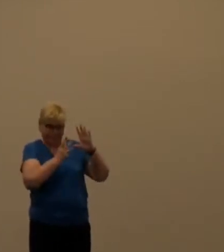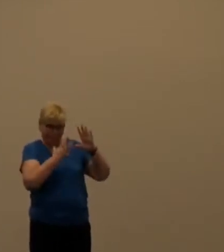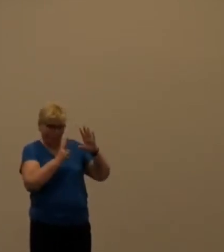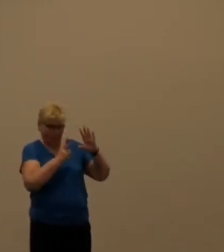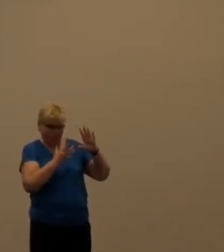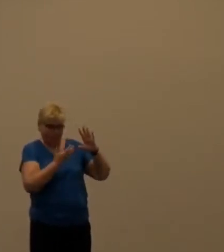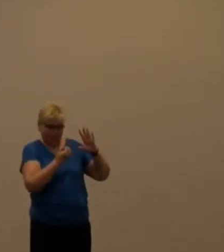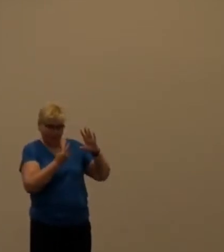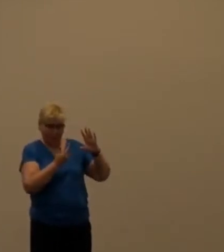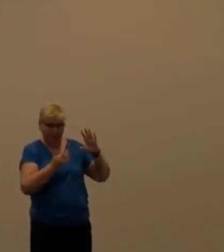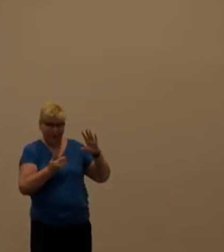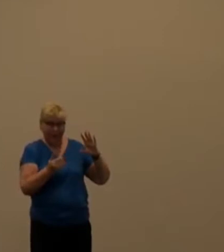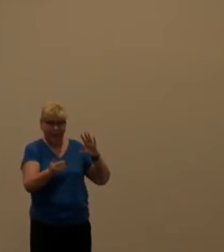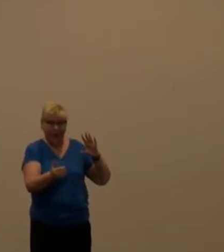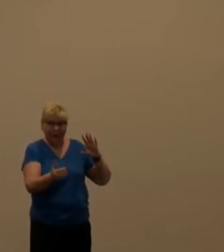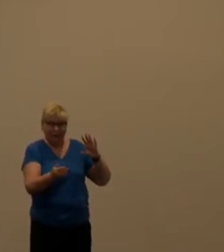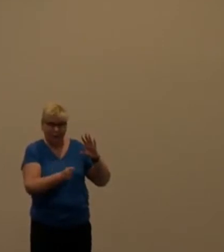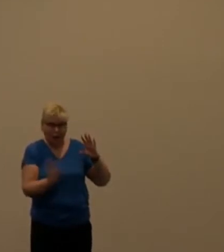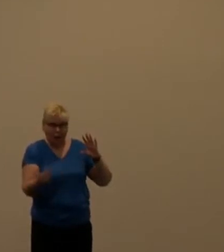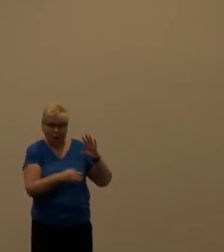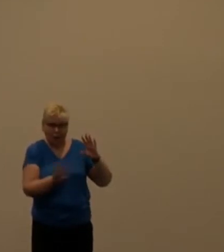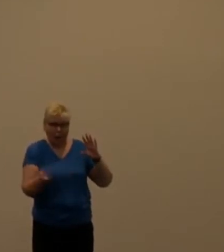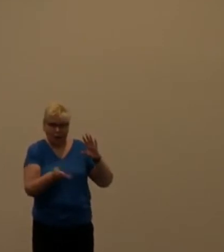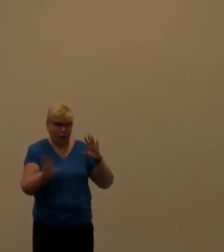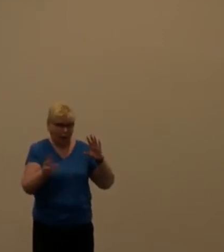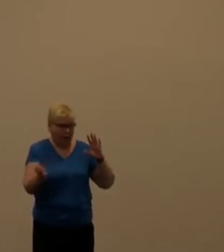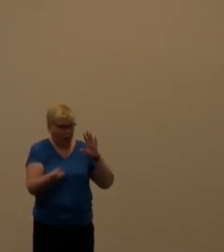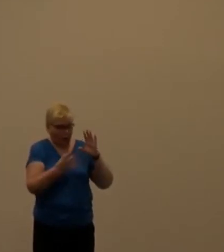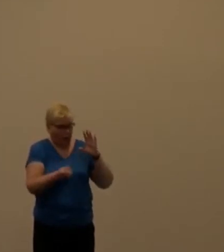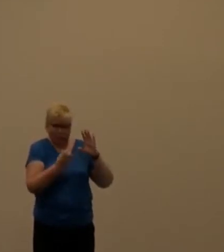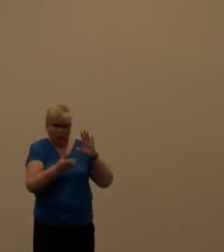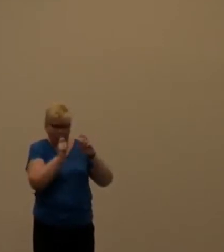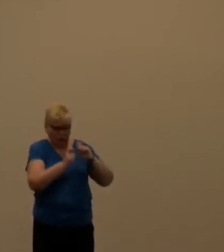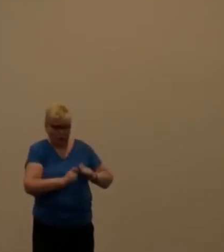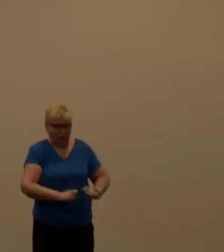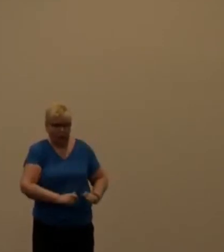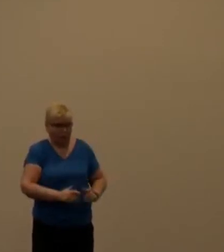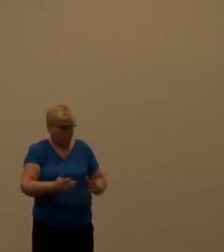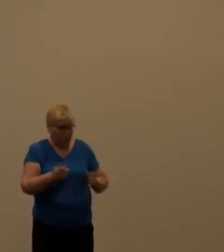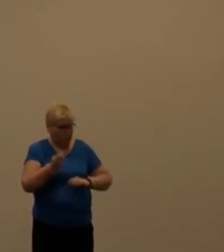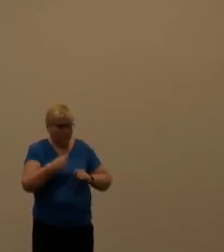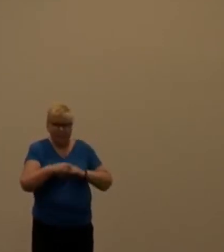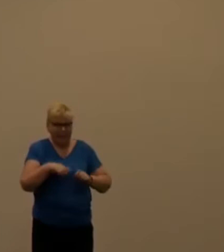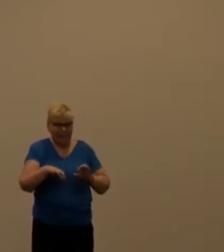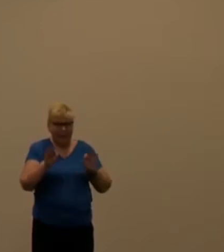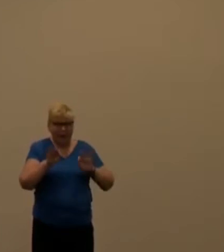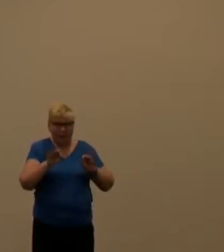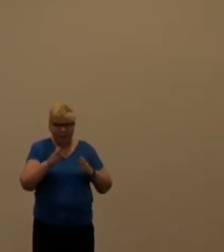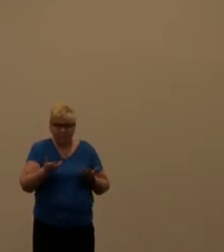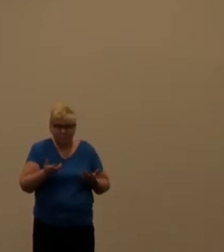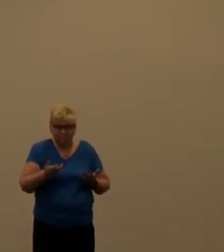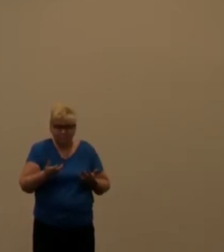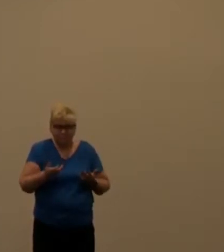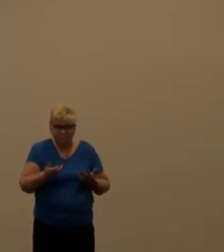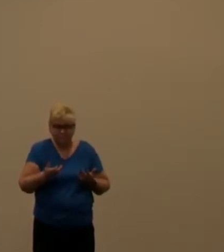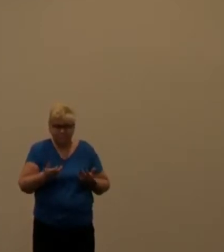with 800 more things in the scope. Because, there's some small changes, so just add it on top. Nothing's going to change.